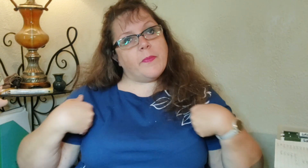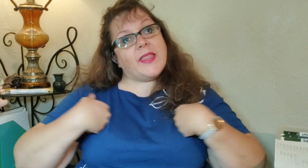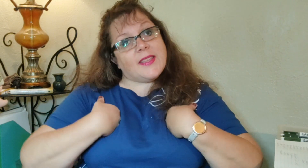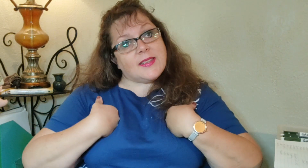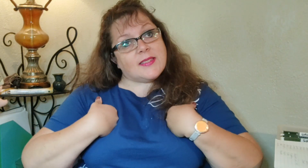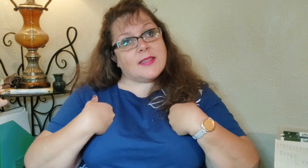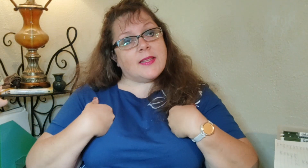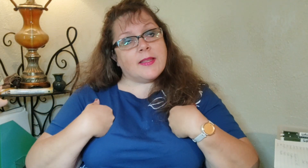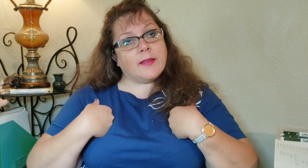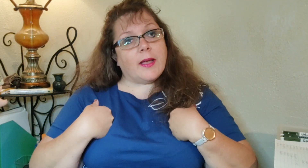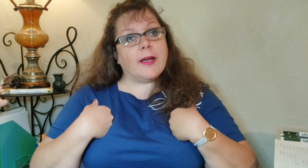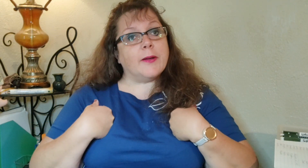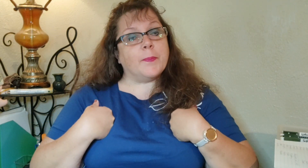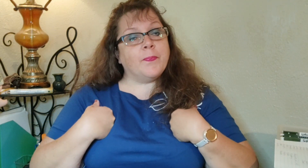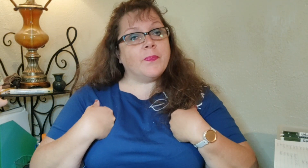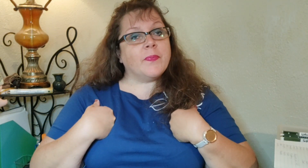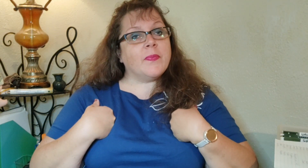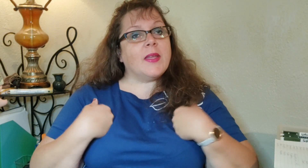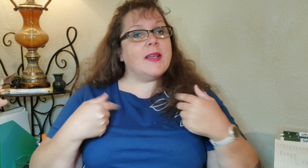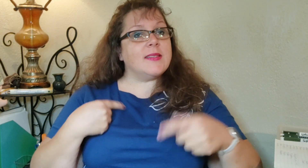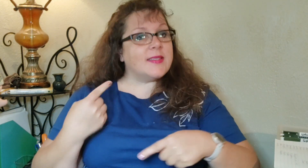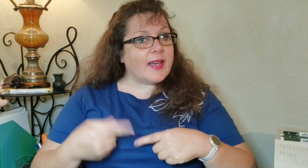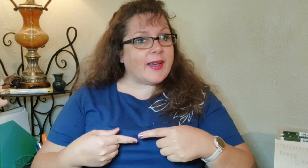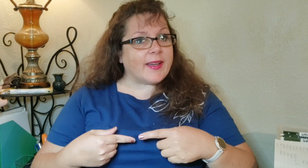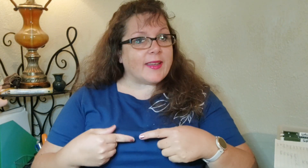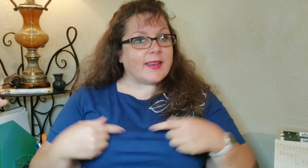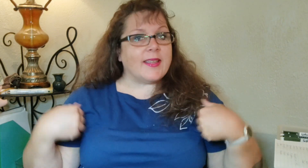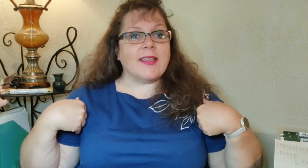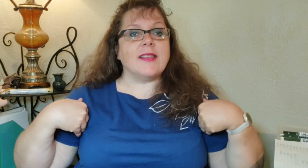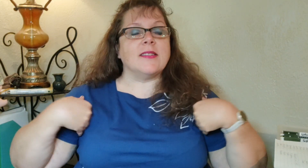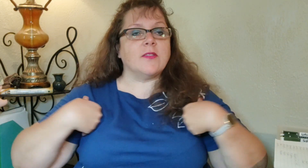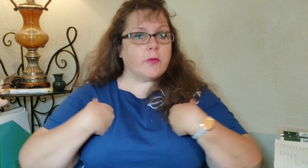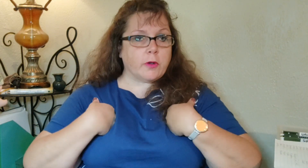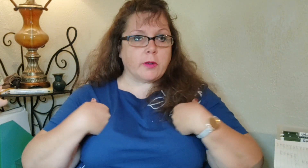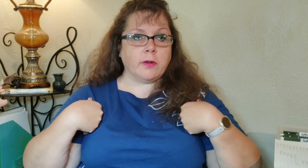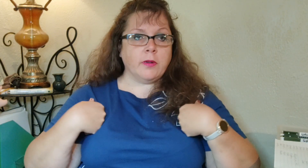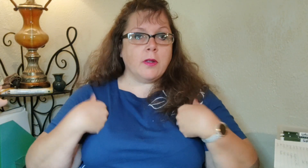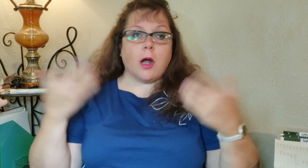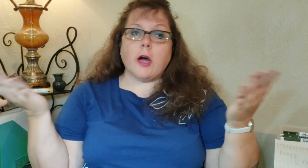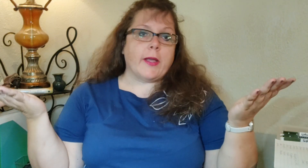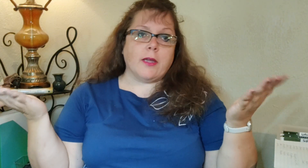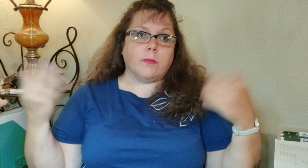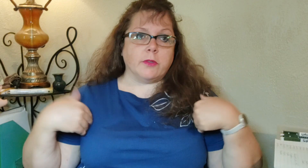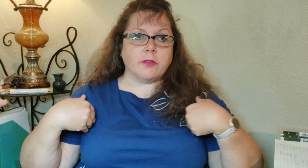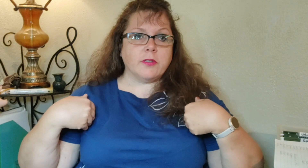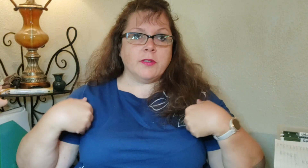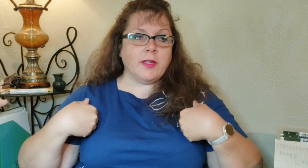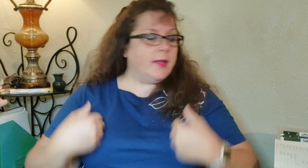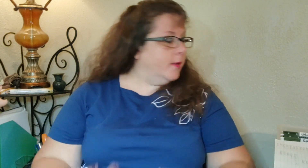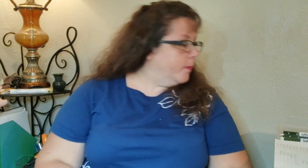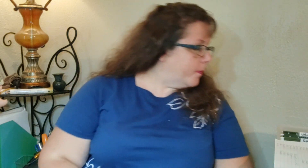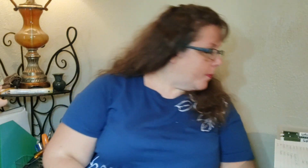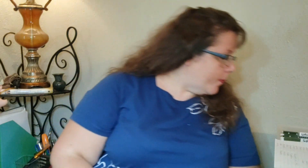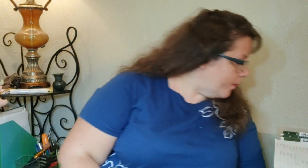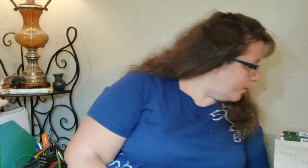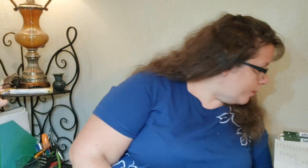But this and sign is for all animals.